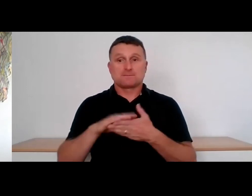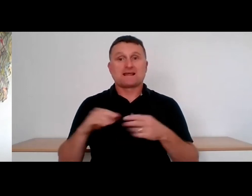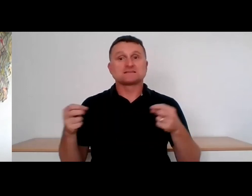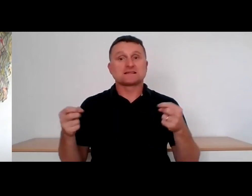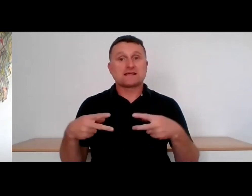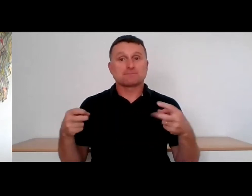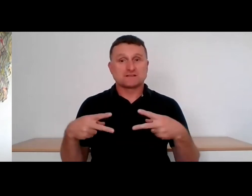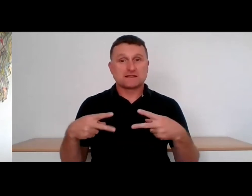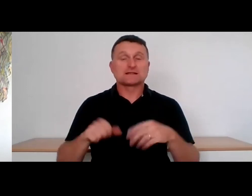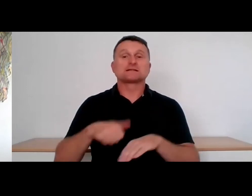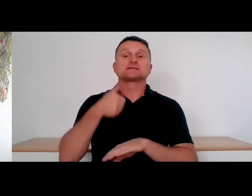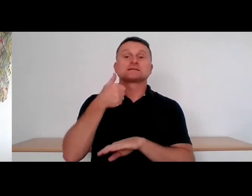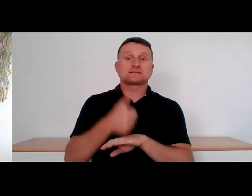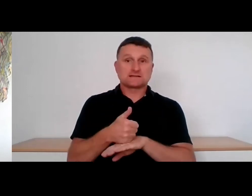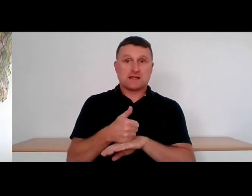place.